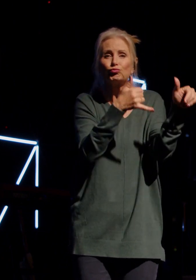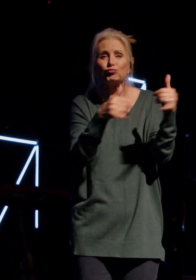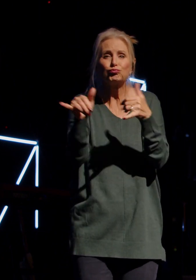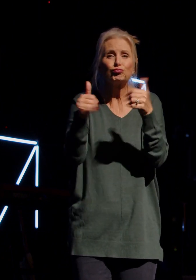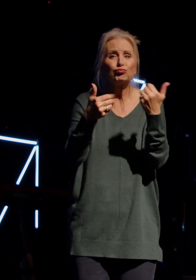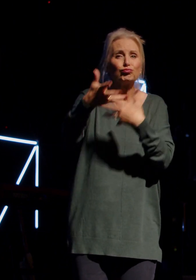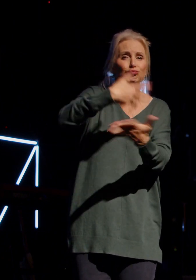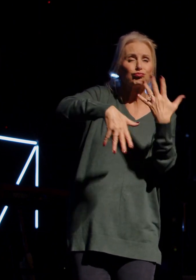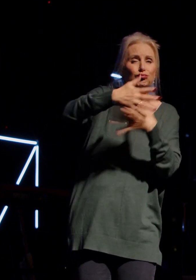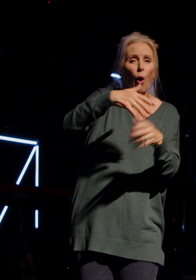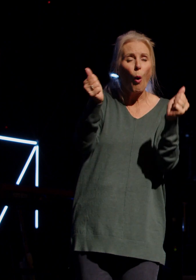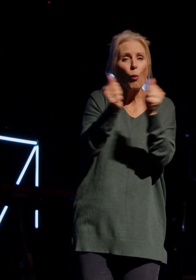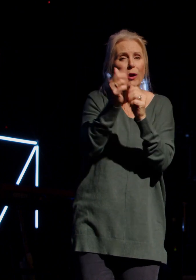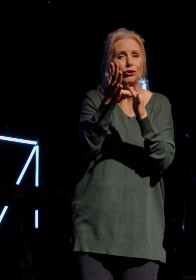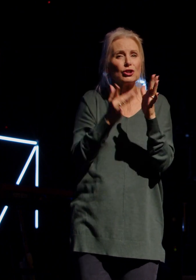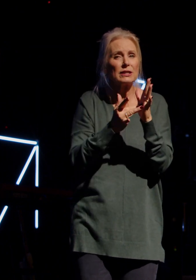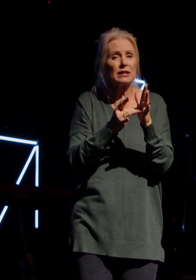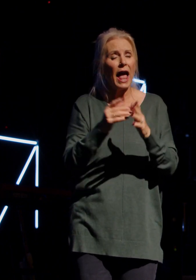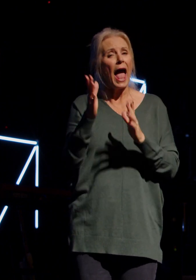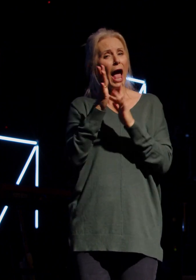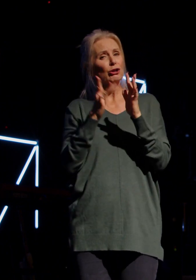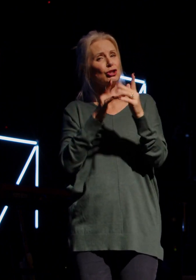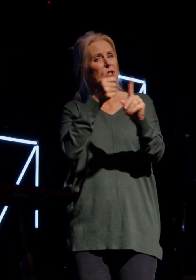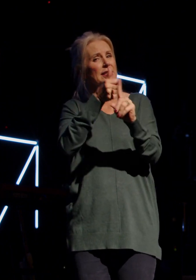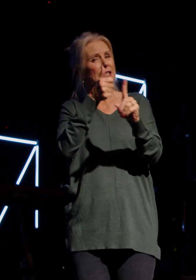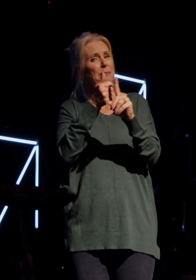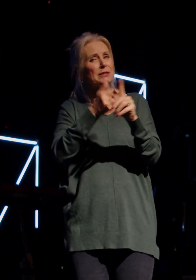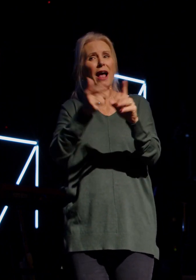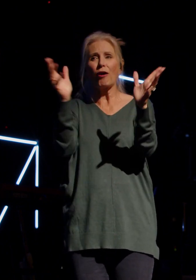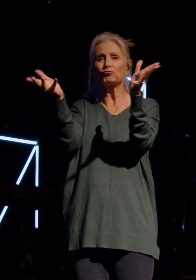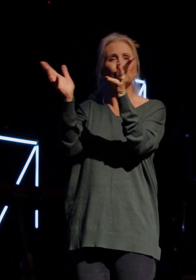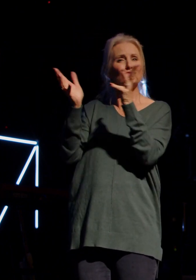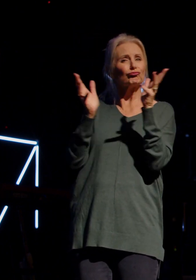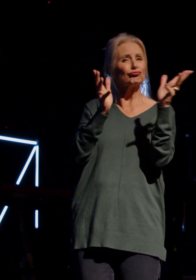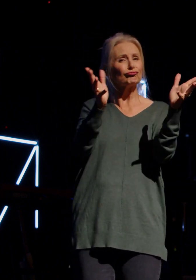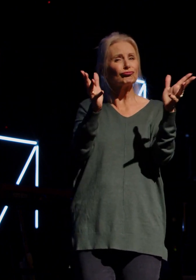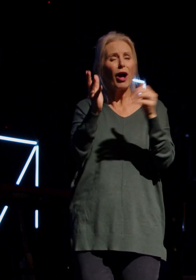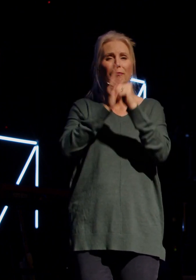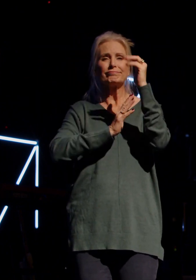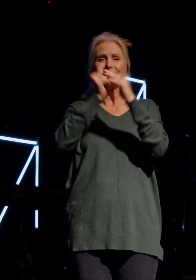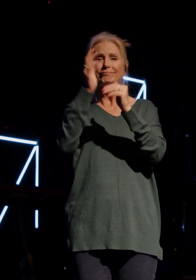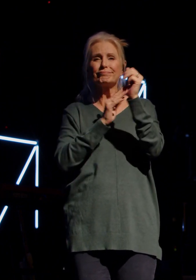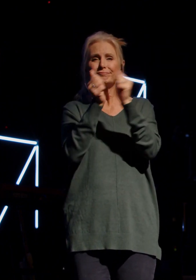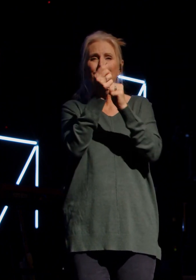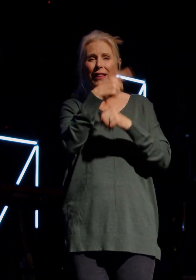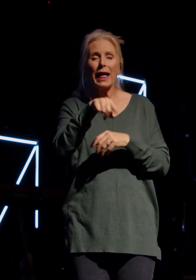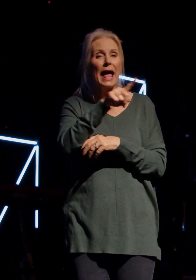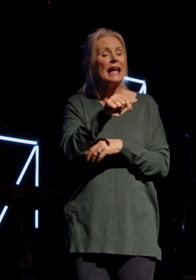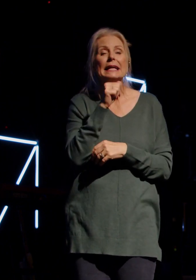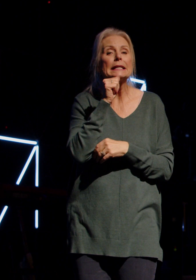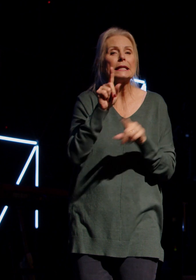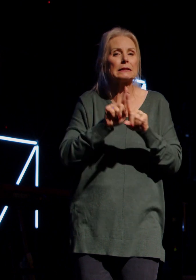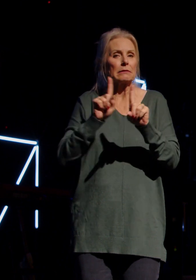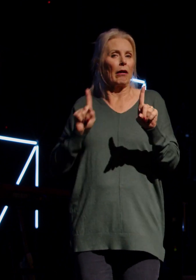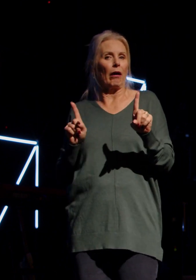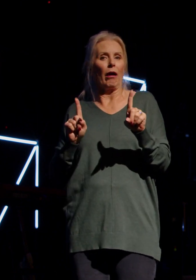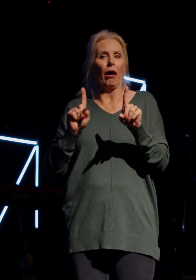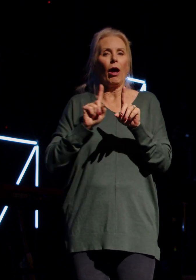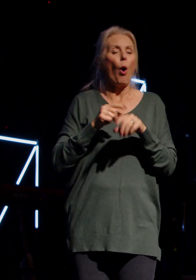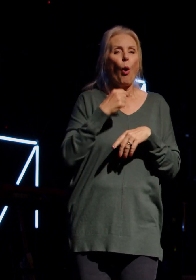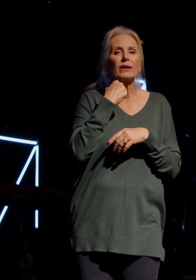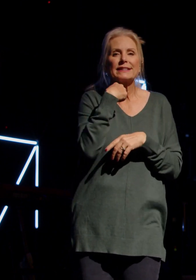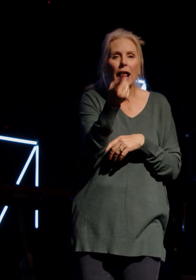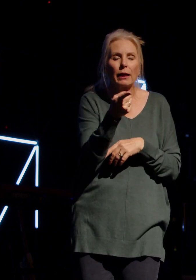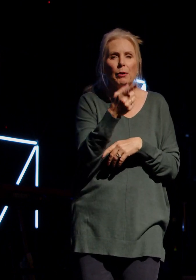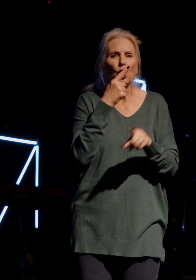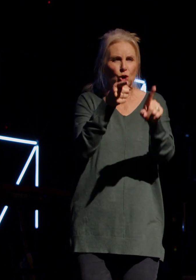him. And he reclined with them. I mean, they wanted to be around him. That Jesus didn't just go off and tell them all the bad things